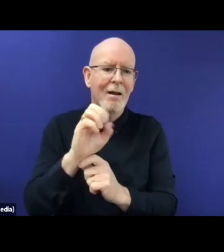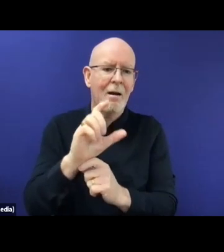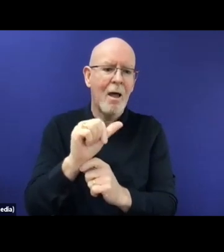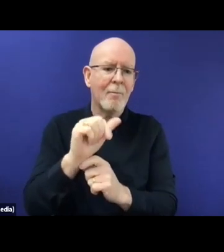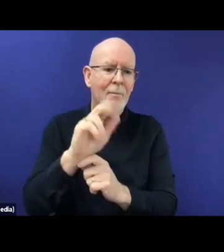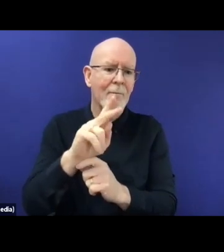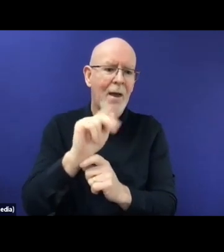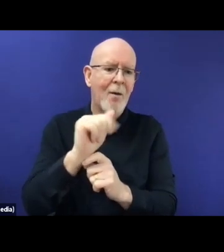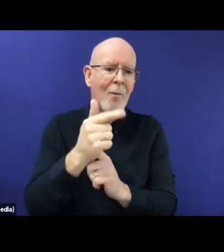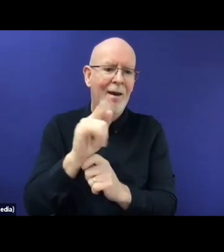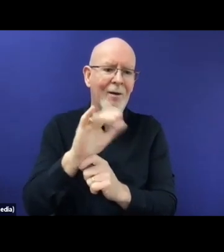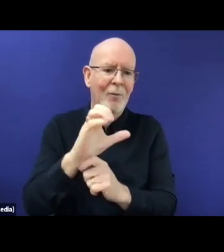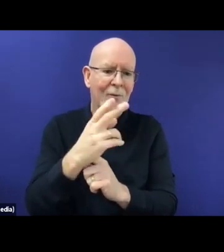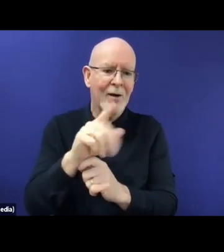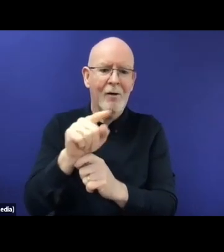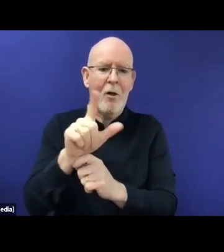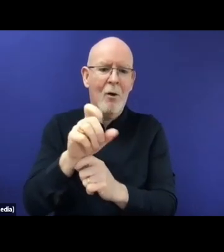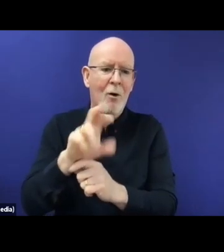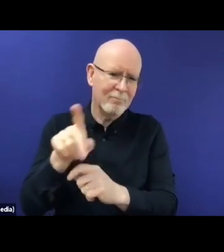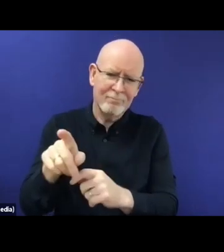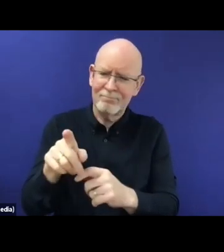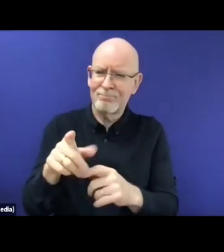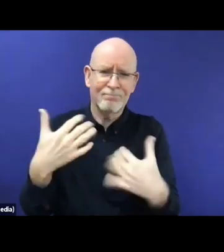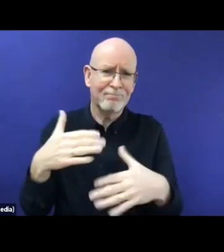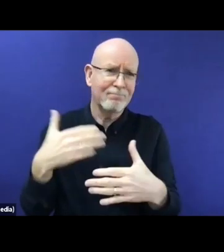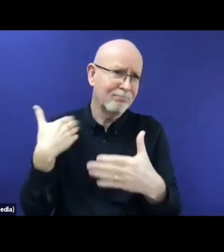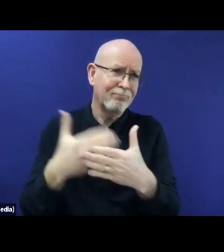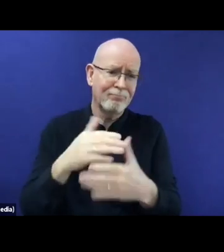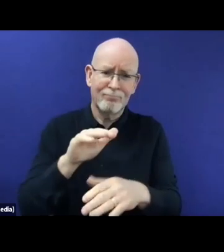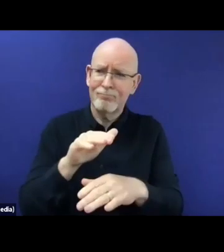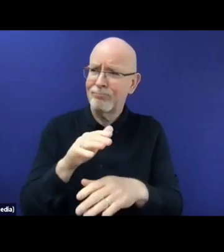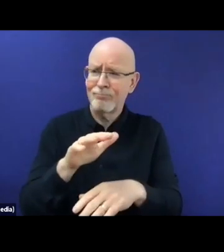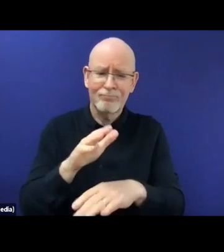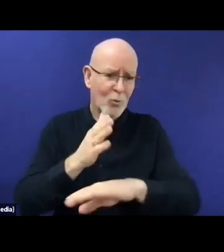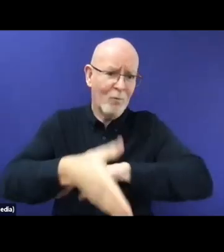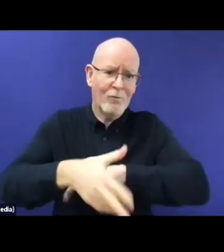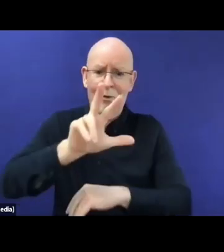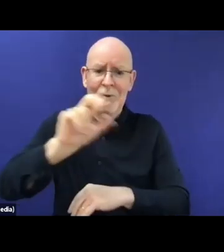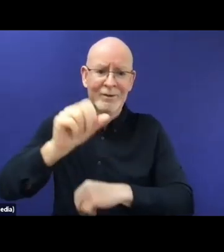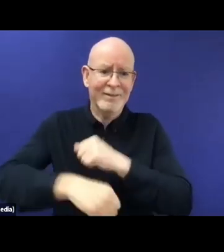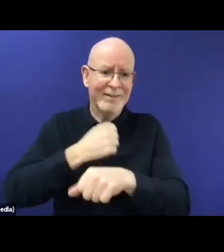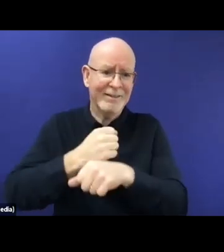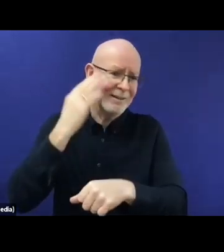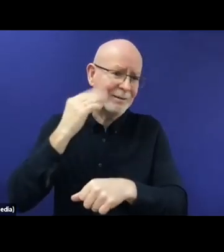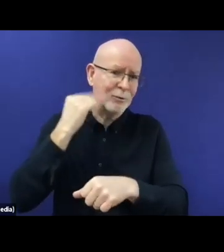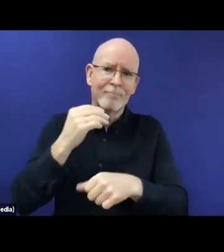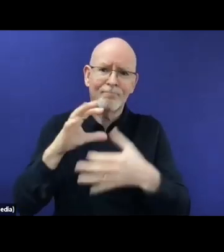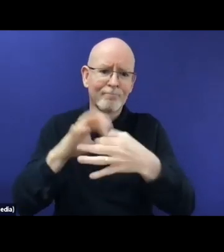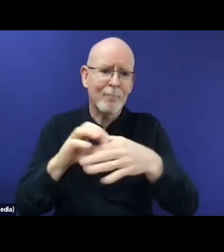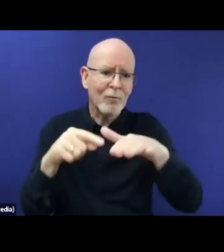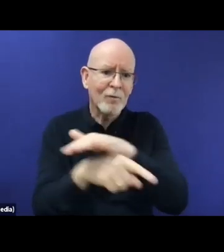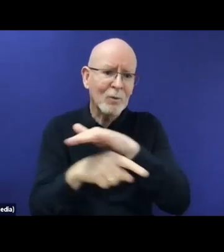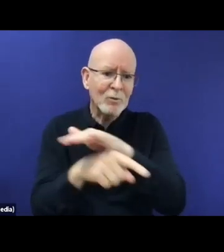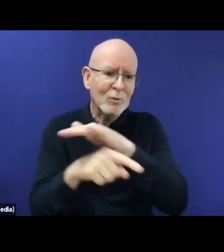the University La Sapienza in Rome, Italy. Our second panelist is Dr. Ahmed Shaheed. He is a